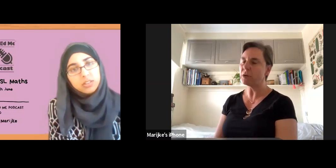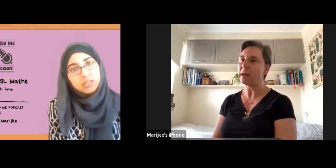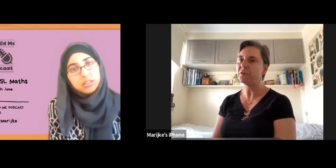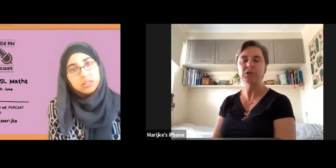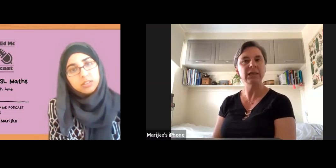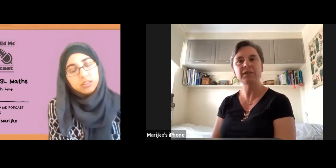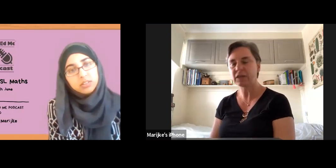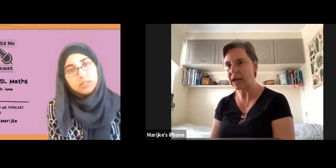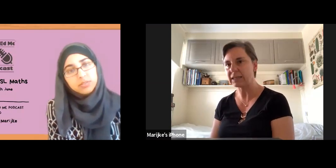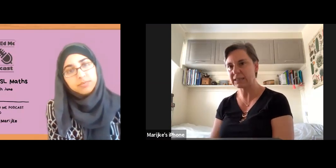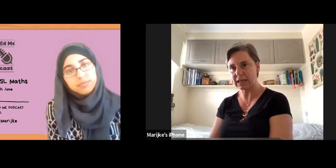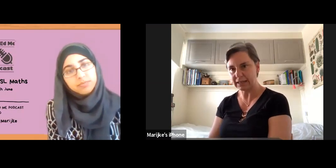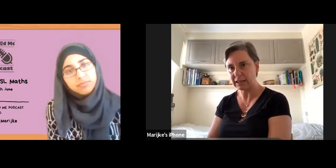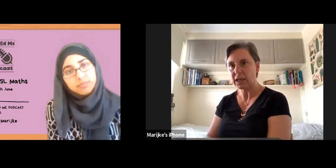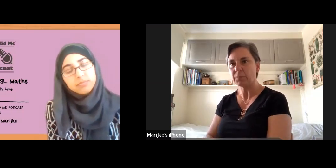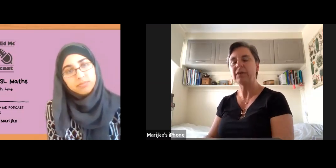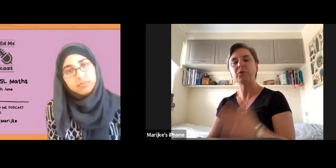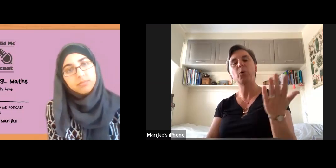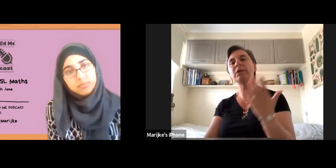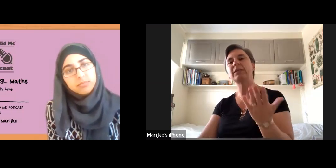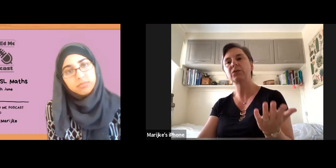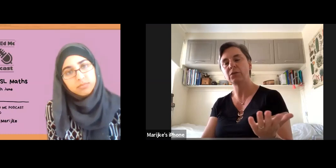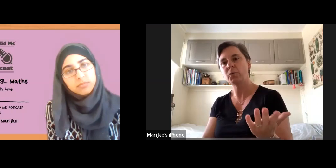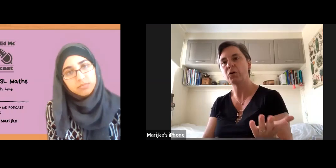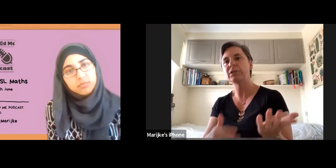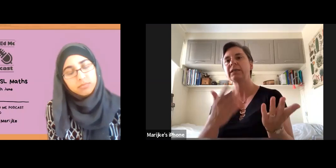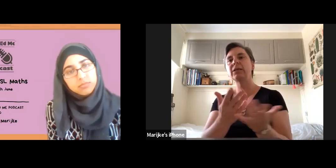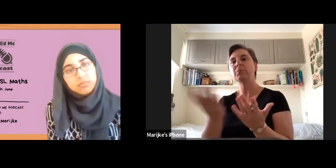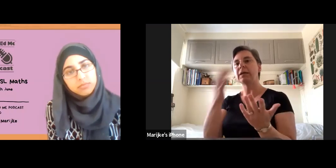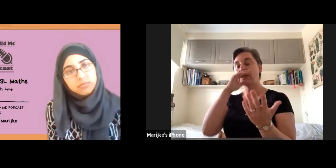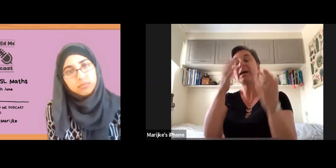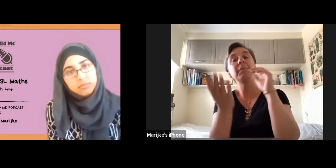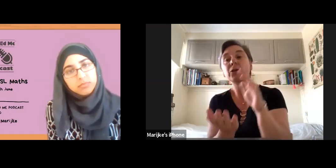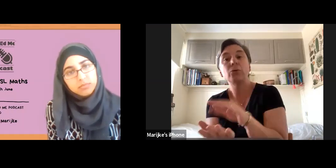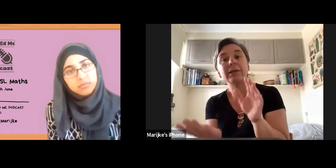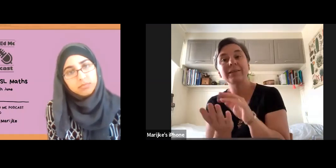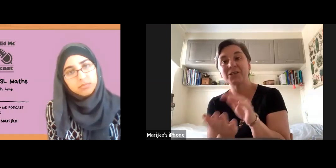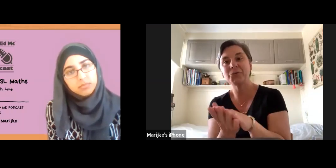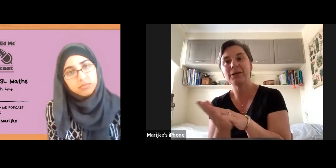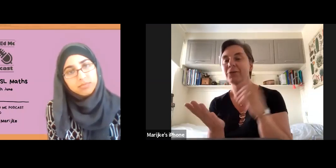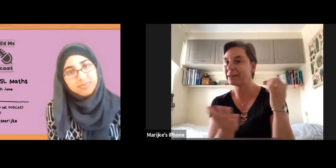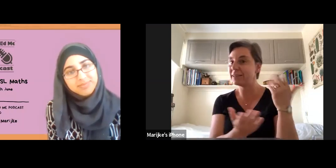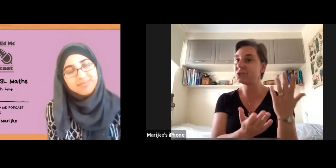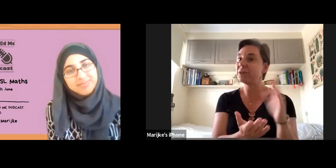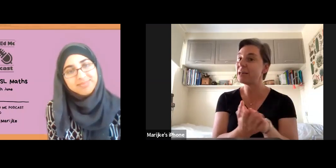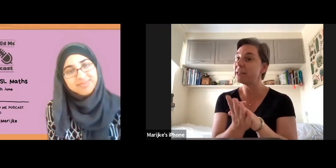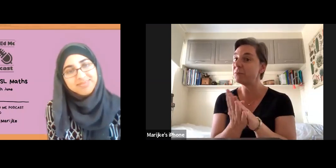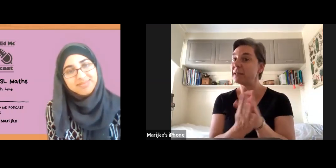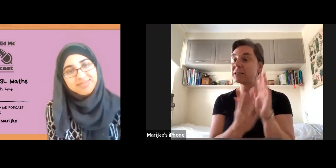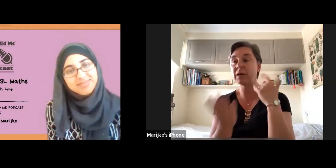vocab first, even if you can't sign. But if you point at certain words, and then you might make your own little dictionary, like the dictionaries I make for maths. You might